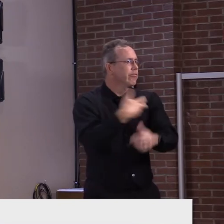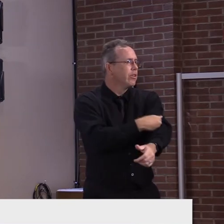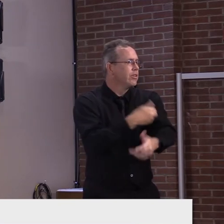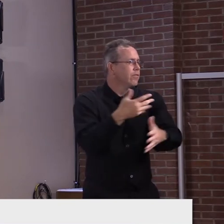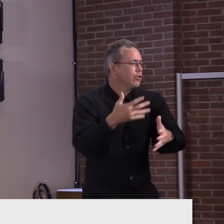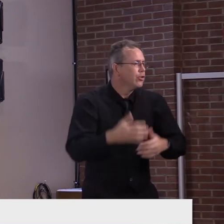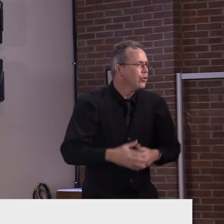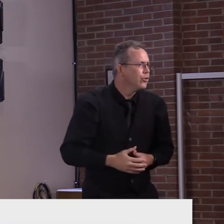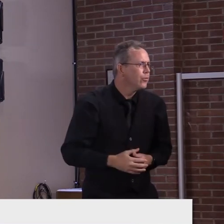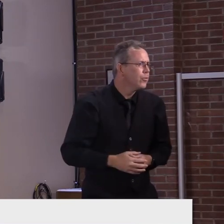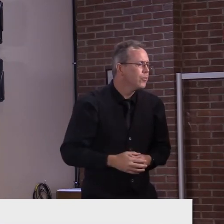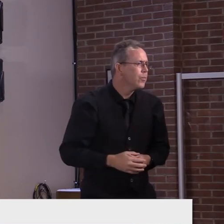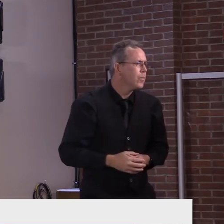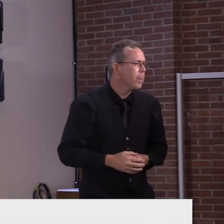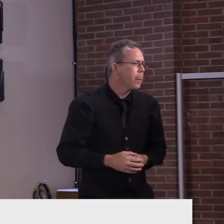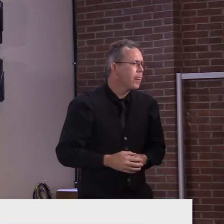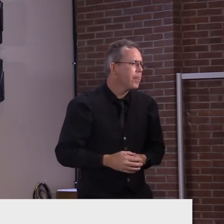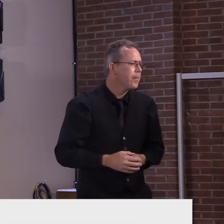Do you know how many